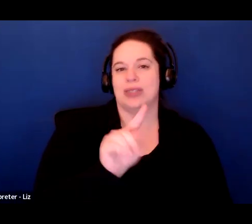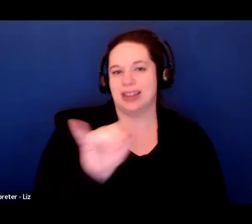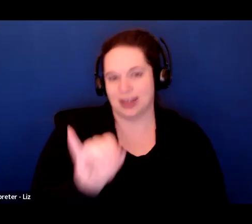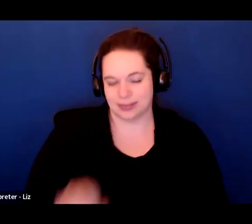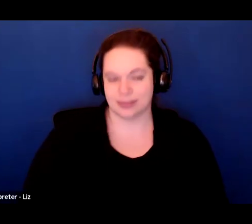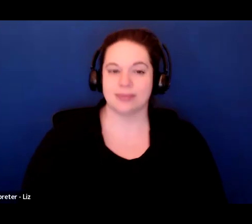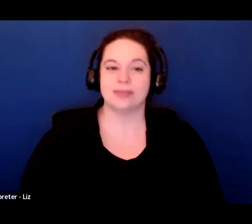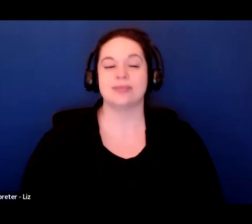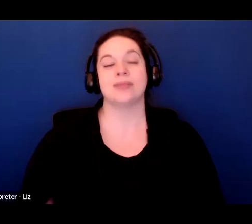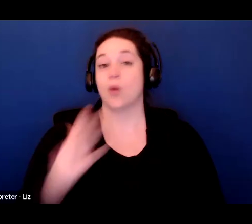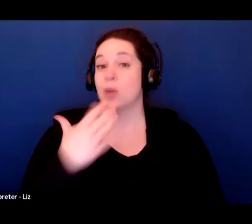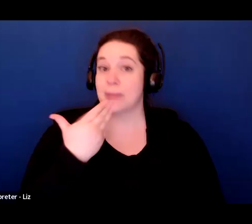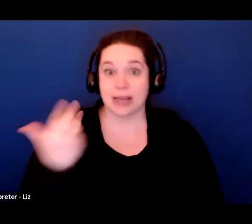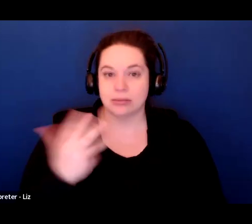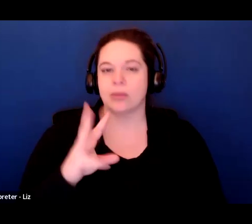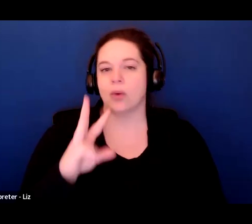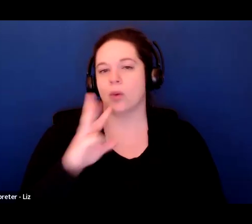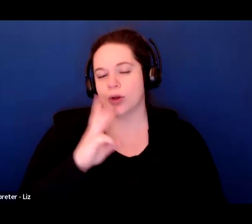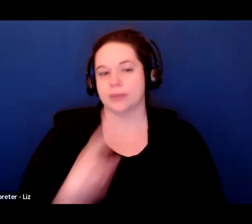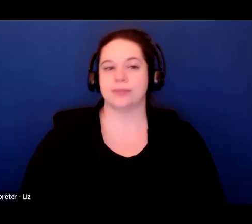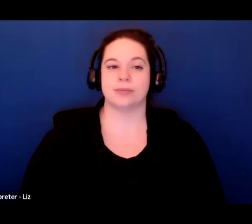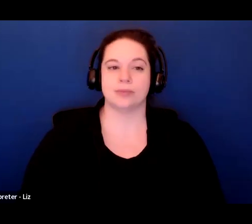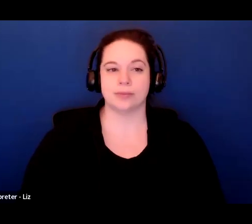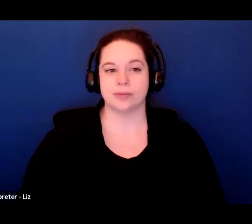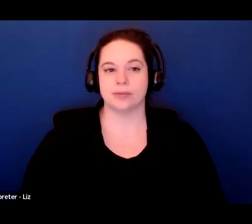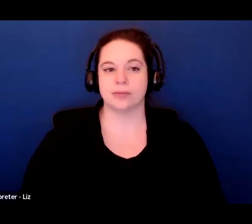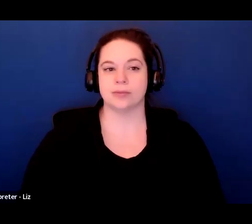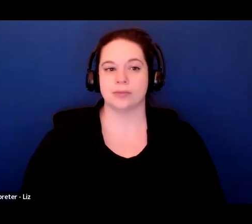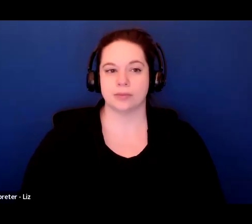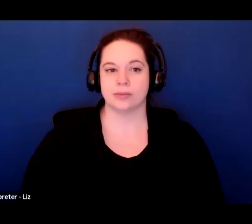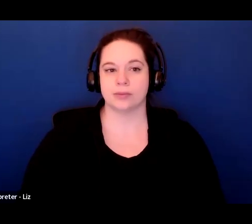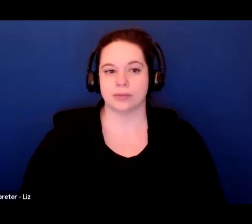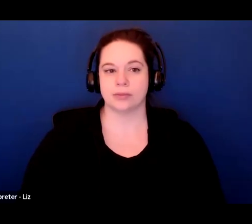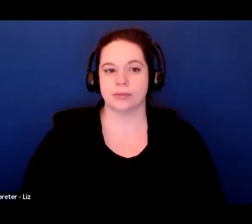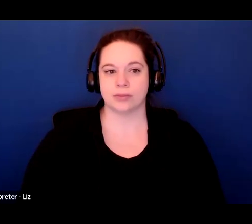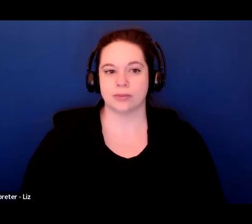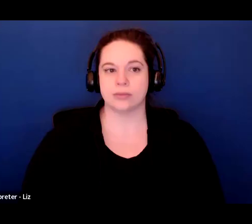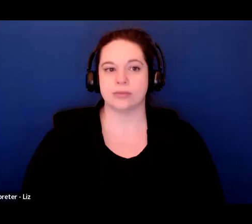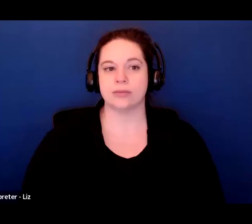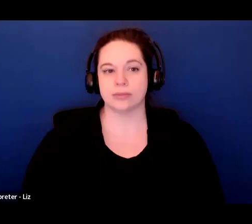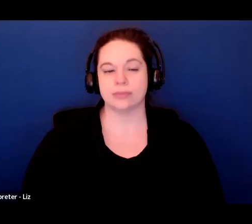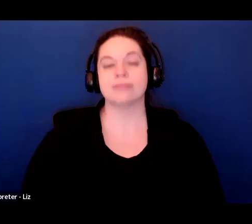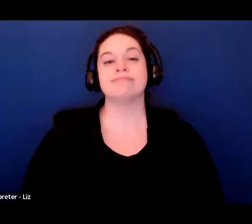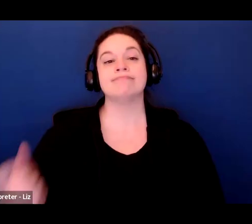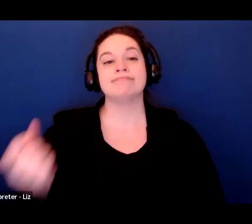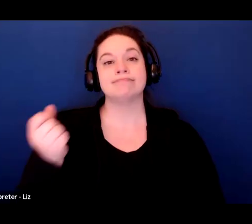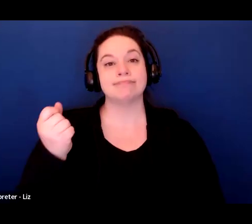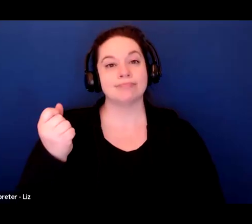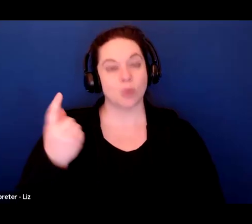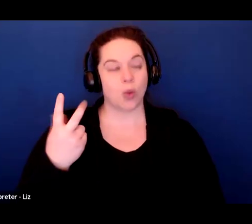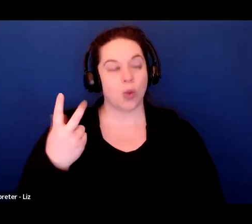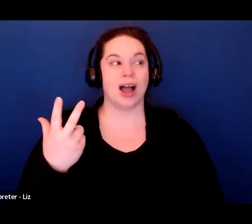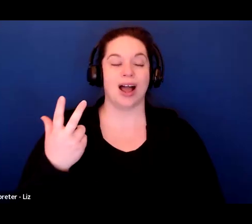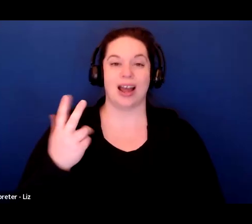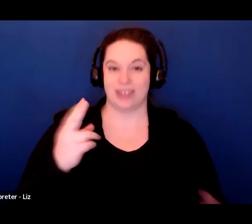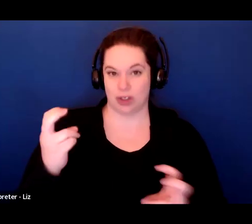infections. Water is the best. Now, the downside of that is most people are on a bladder management program and they can only intake so much